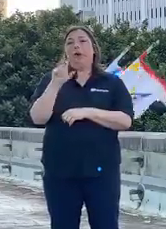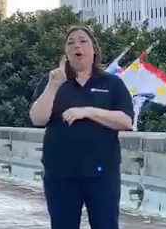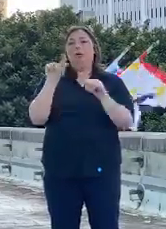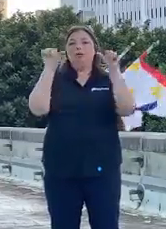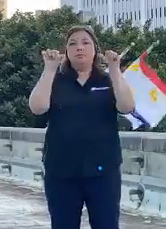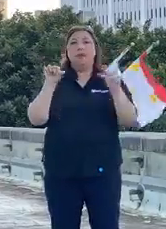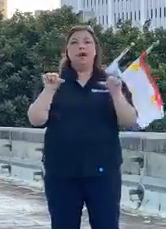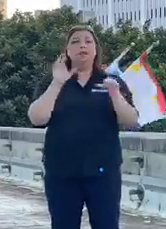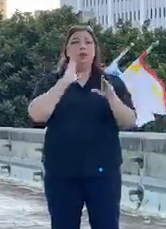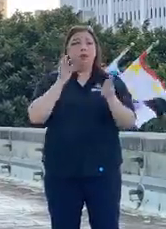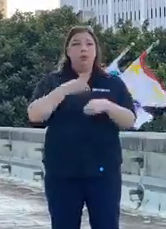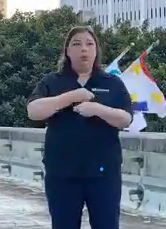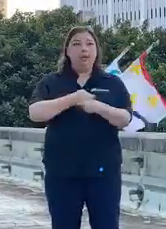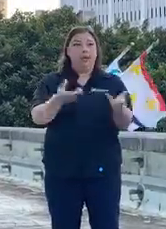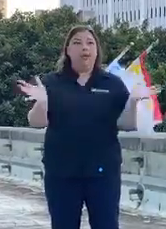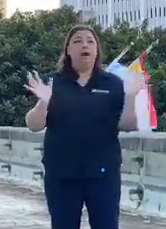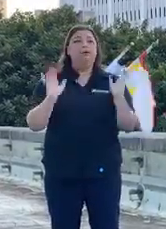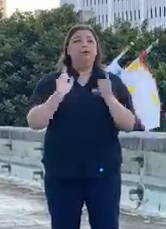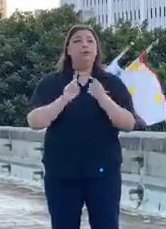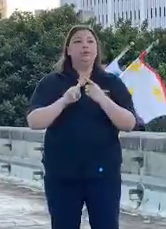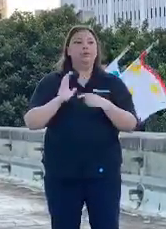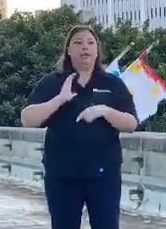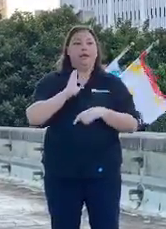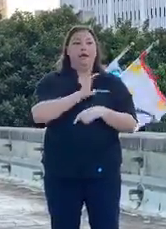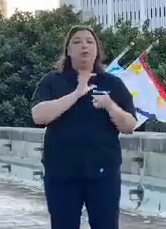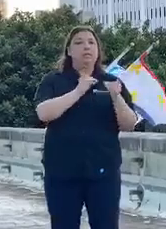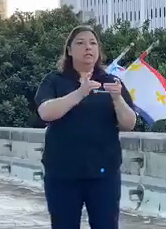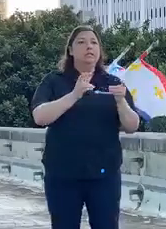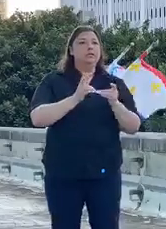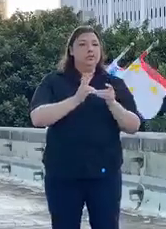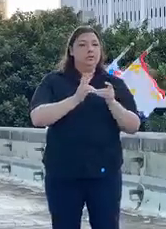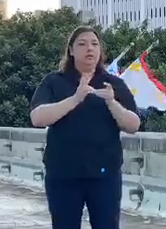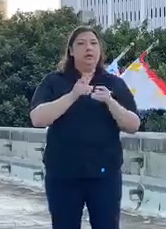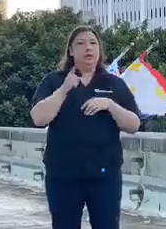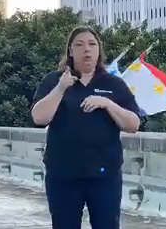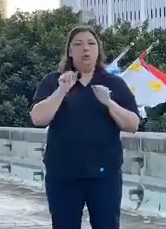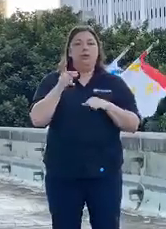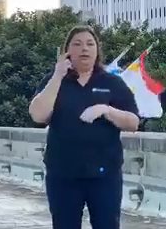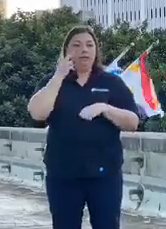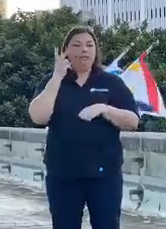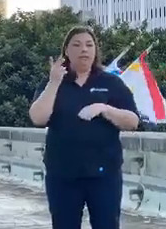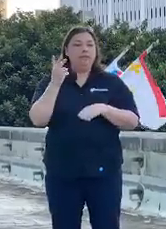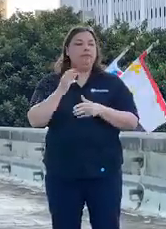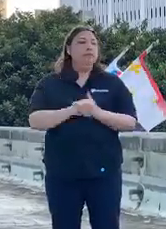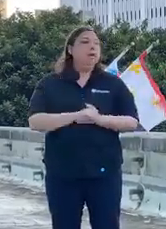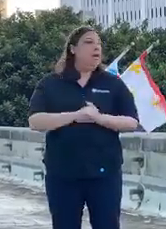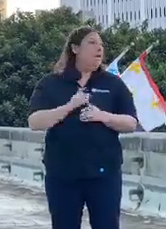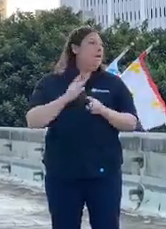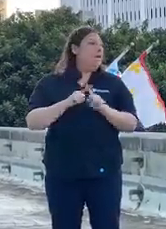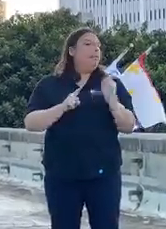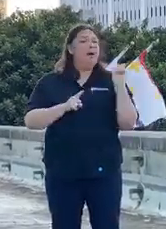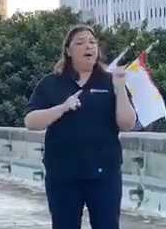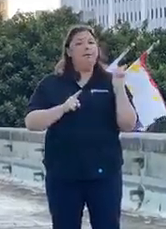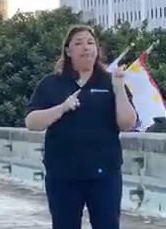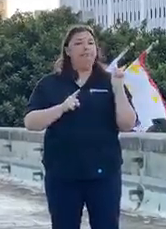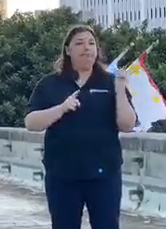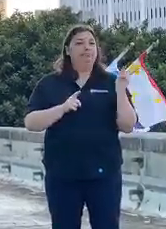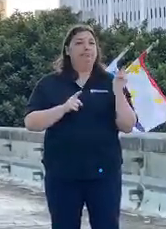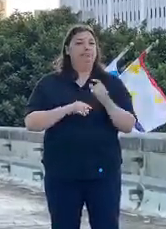go out to residences through the council districts, through neighborhood engagement office. You'll be able to find them, but it's